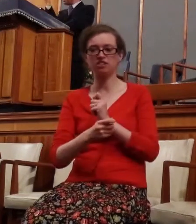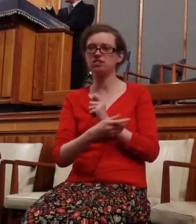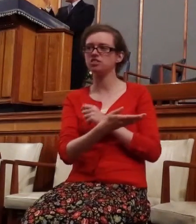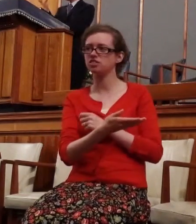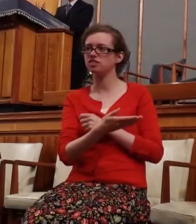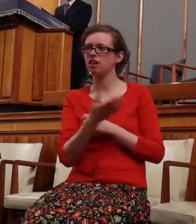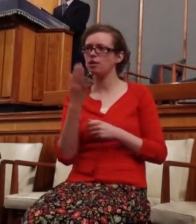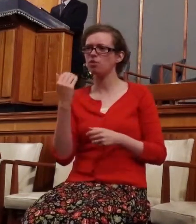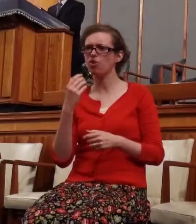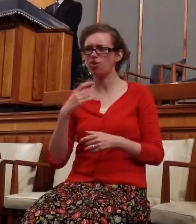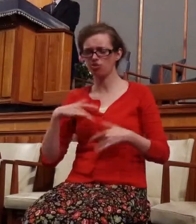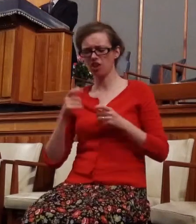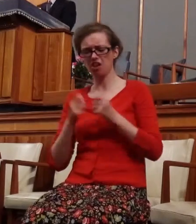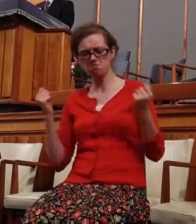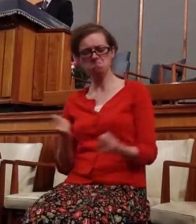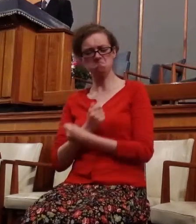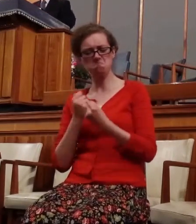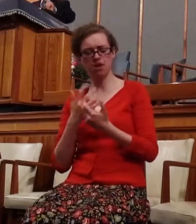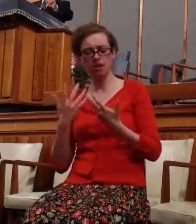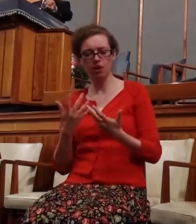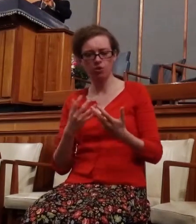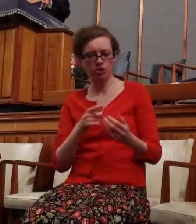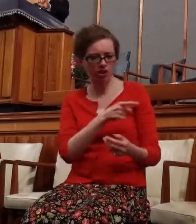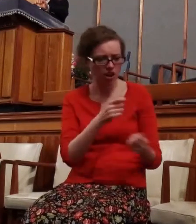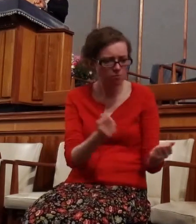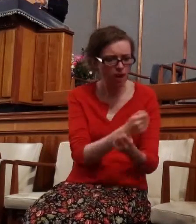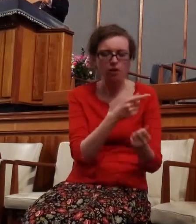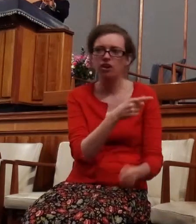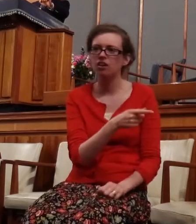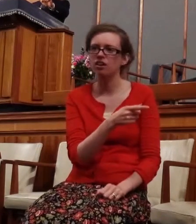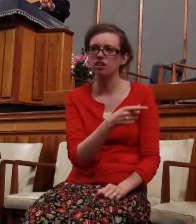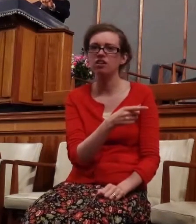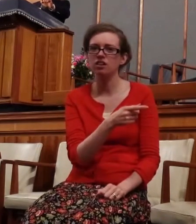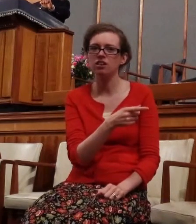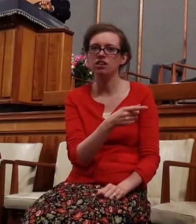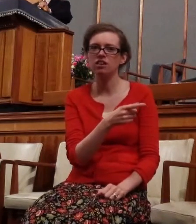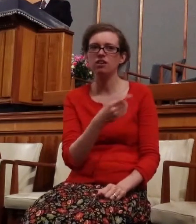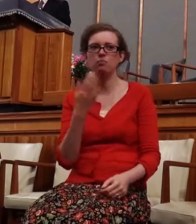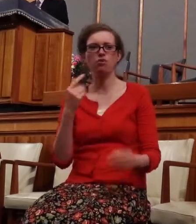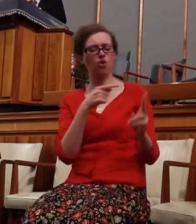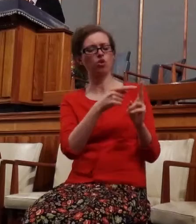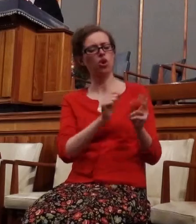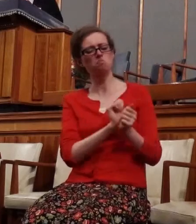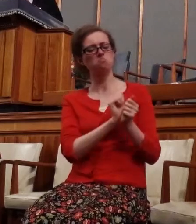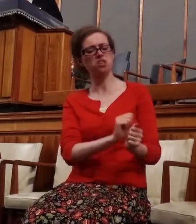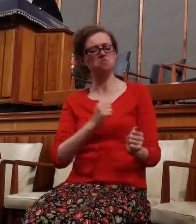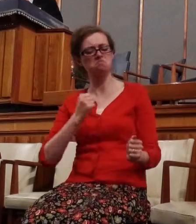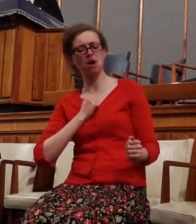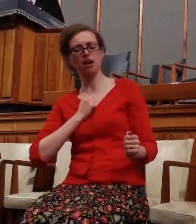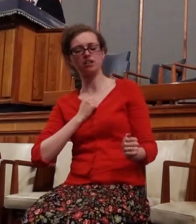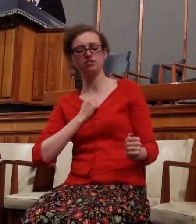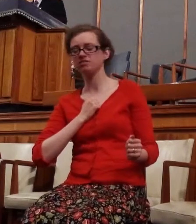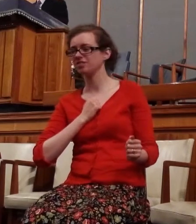table have turned. It's not anymore Paul and Silas and the other men who are prisoners. Who is the real